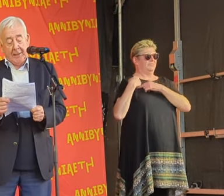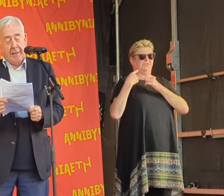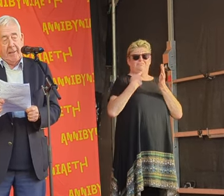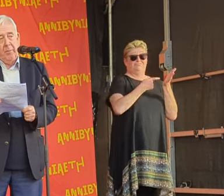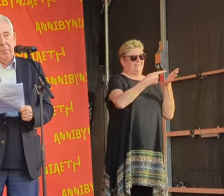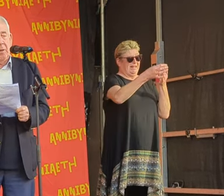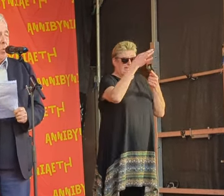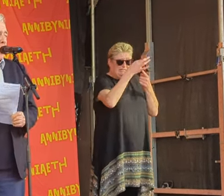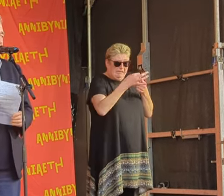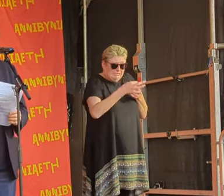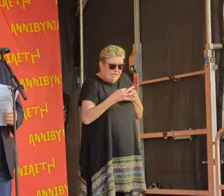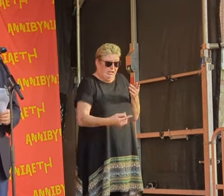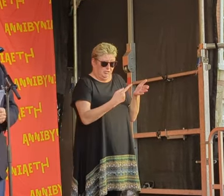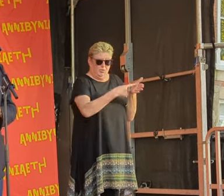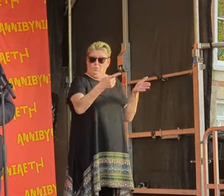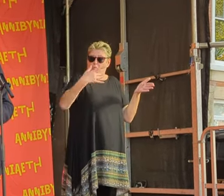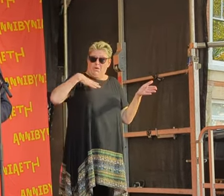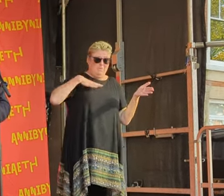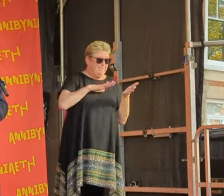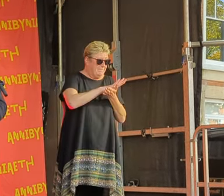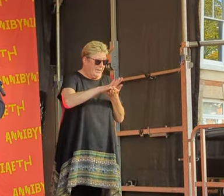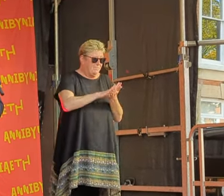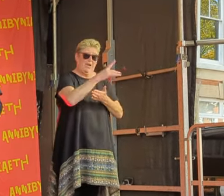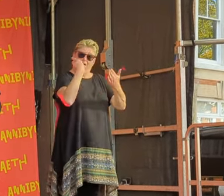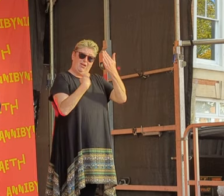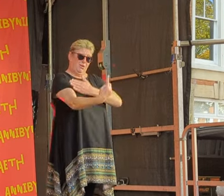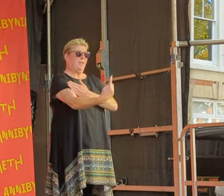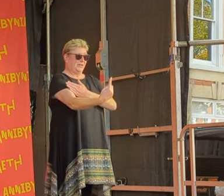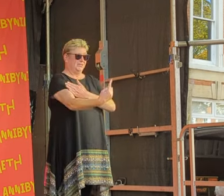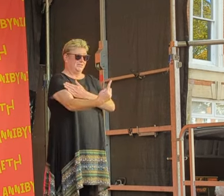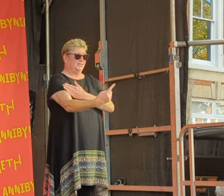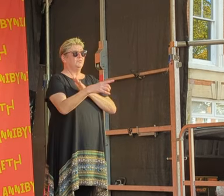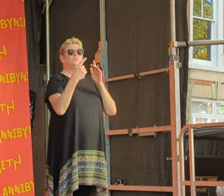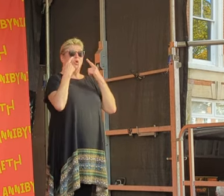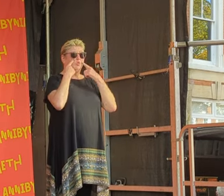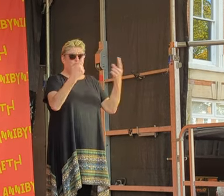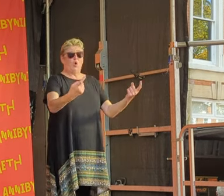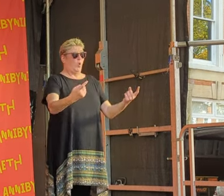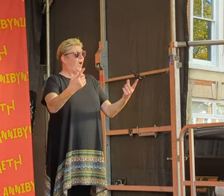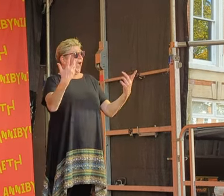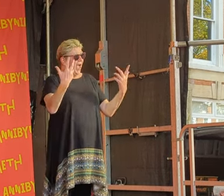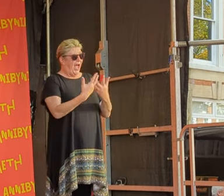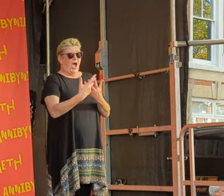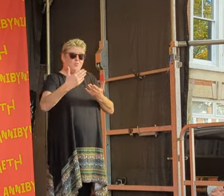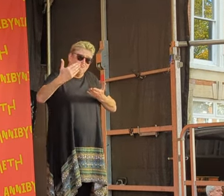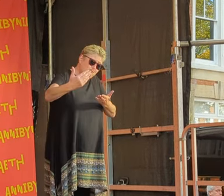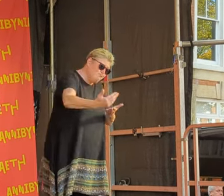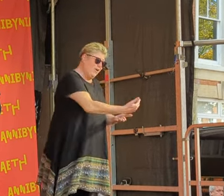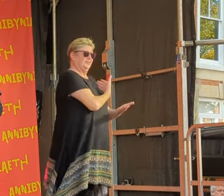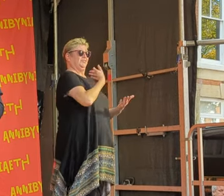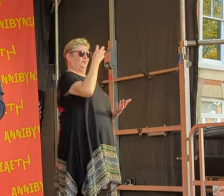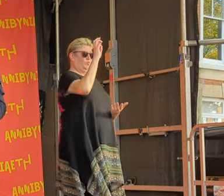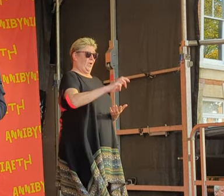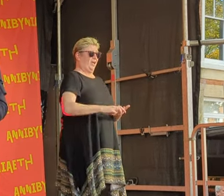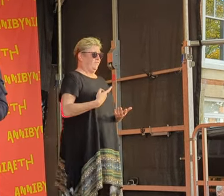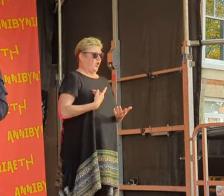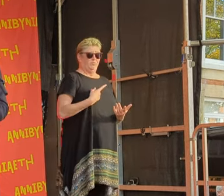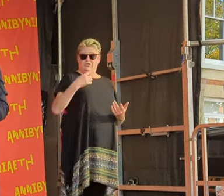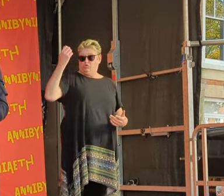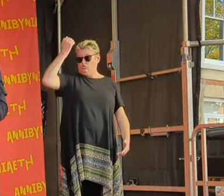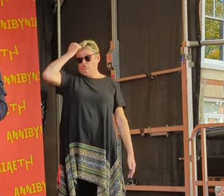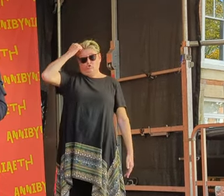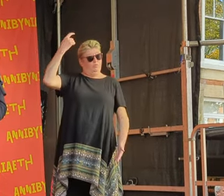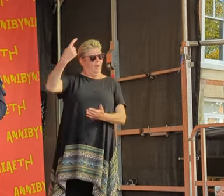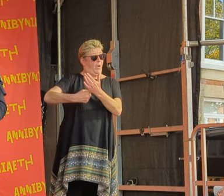in detail what we mean by independence, to show how it can rescue Wales from harebrained